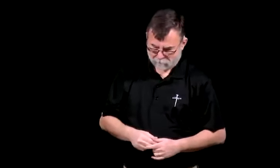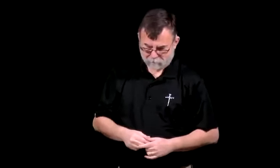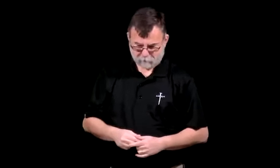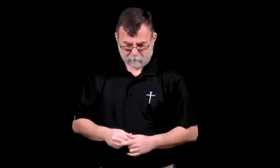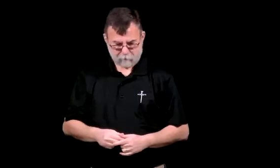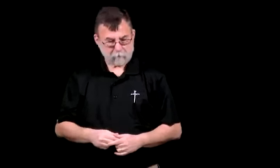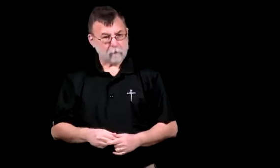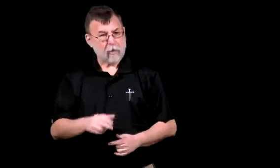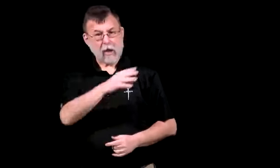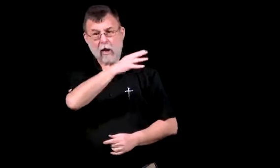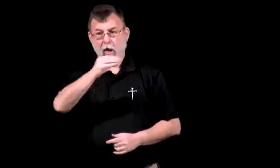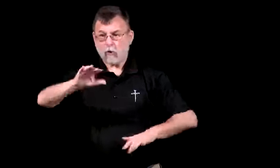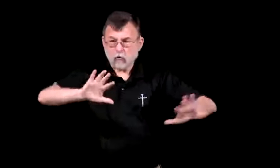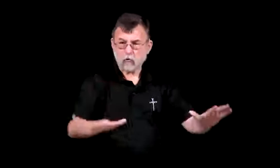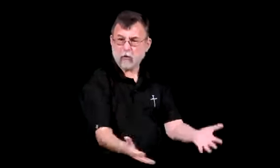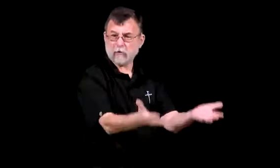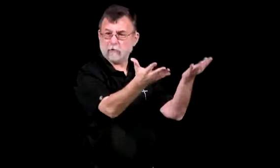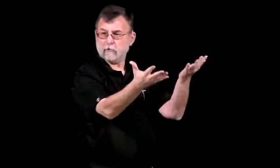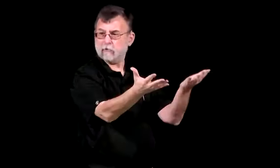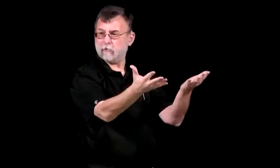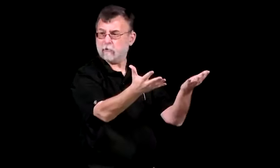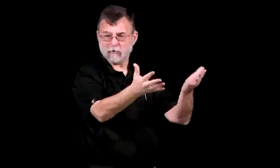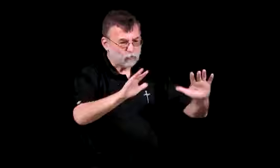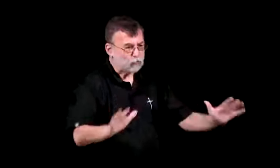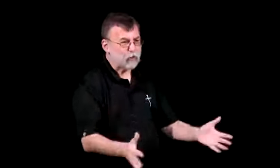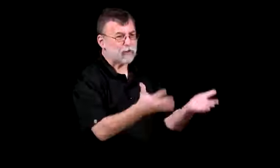And that's something that Jesus did for us.